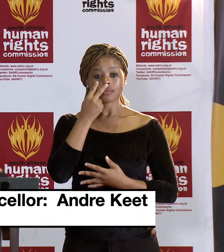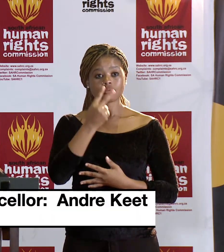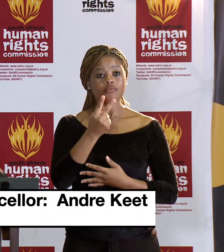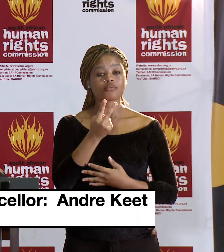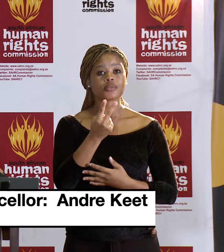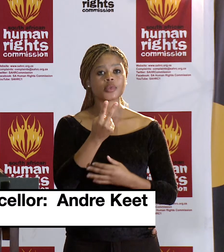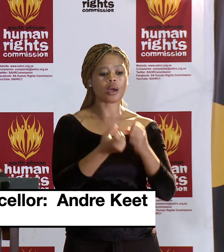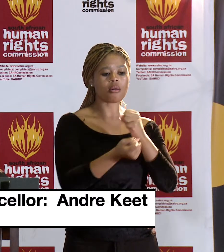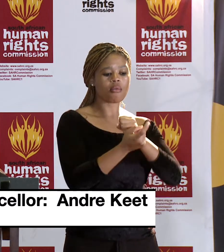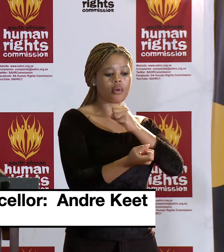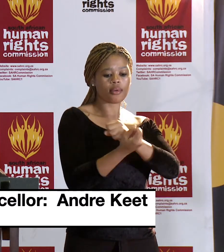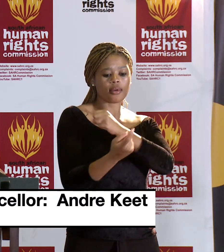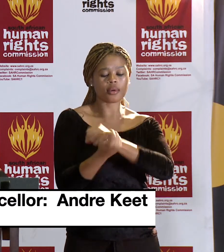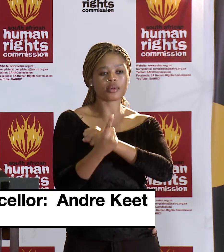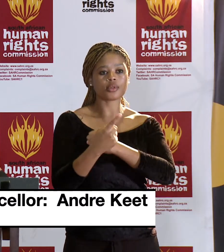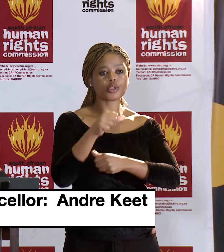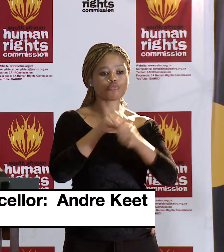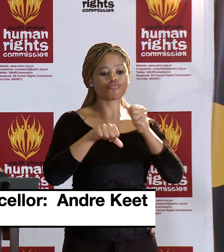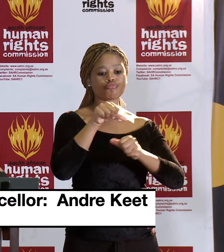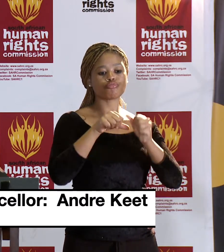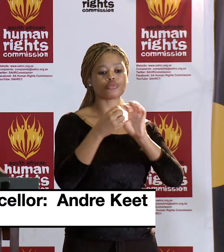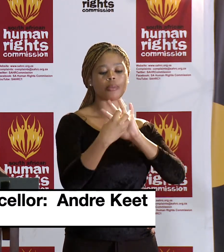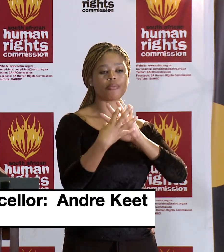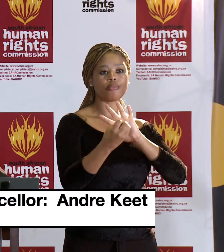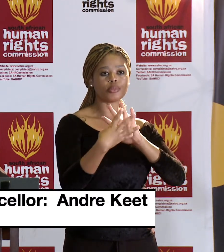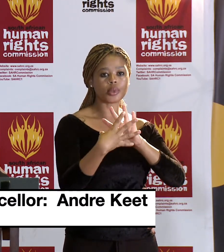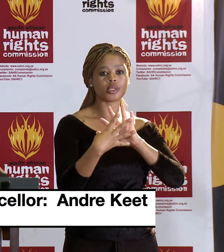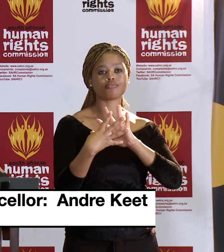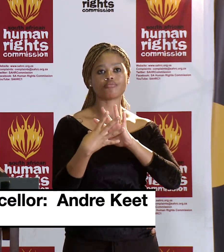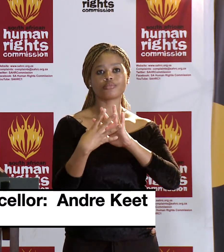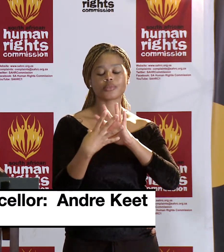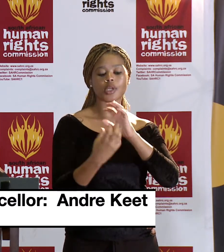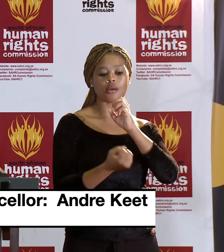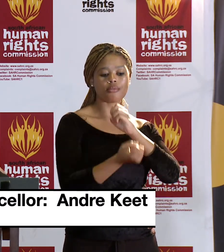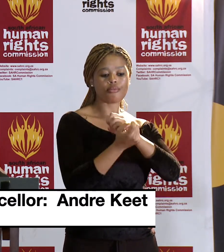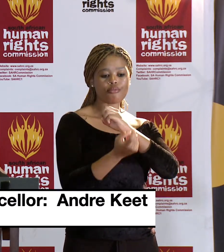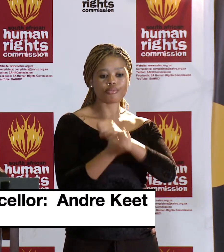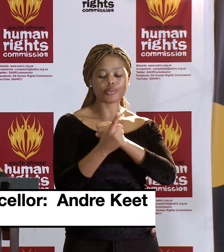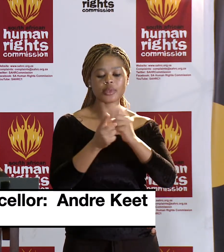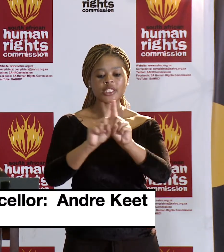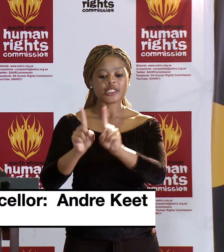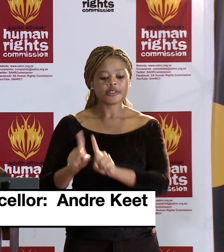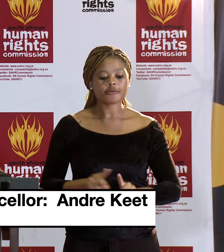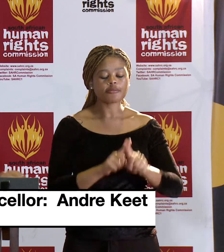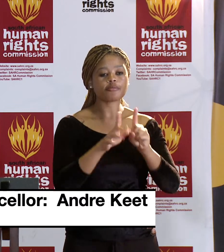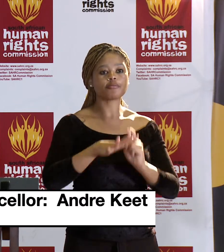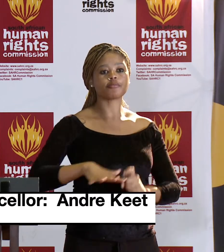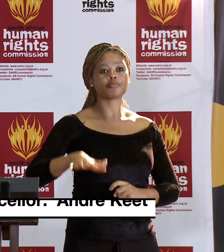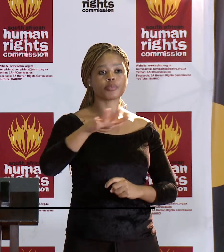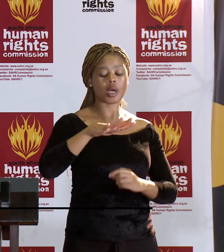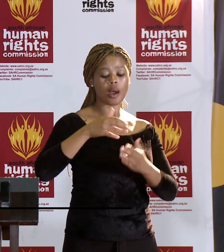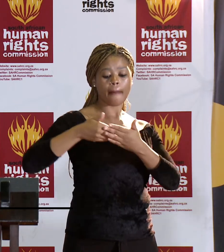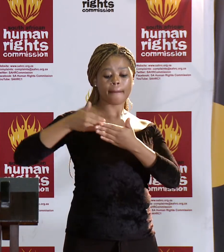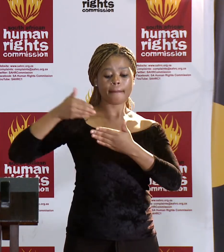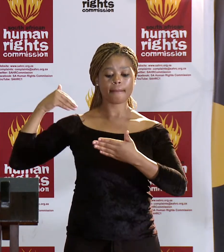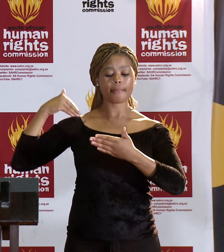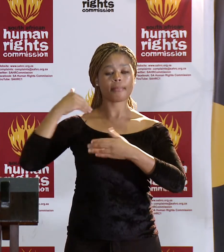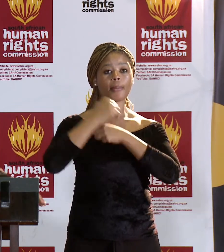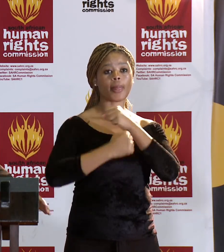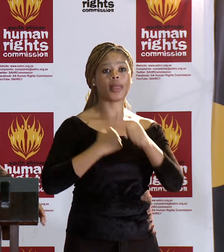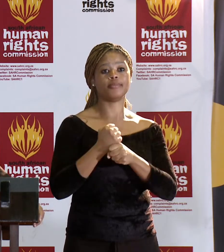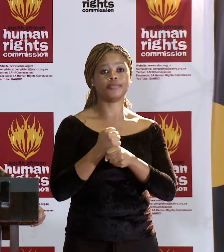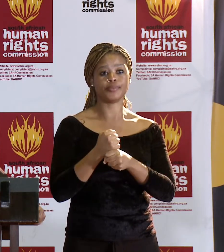our various social media platforms, its deployment in various spaces over the past few